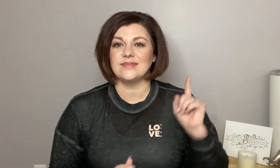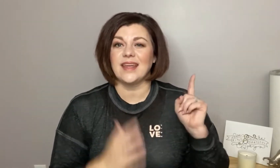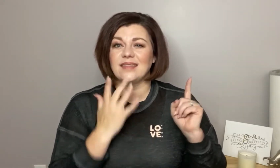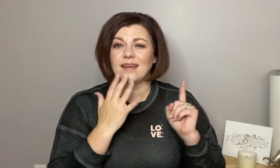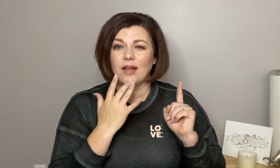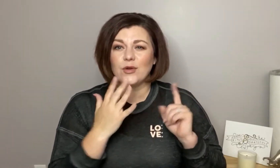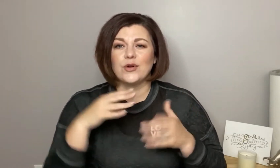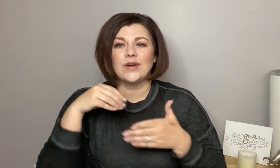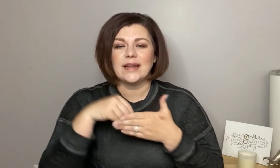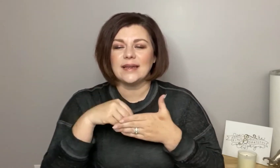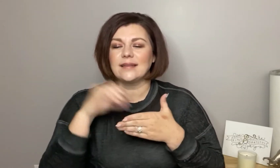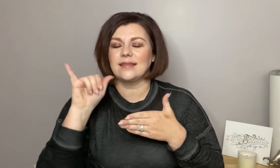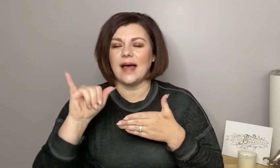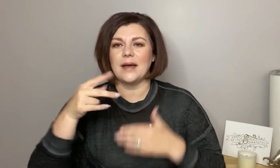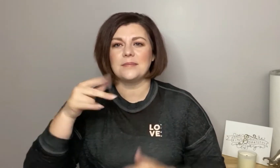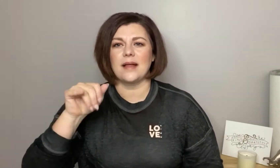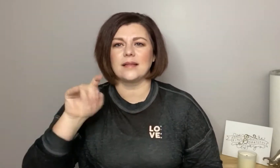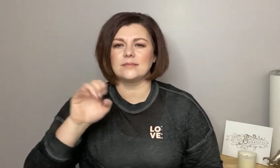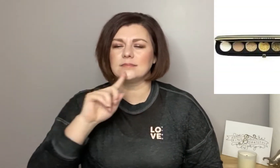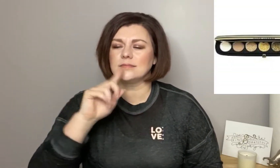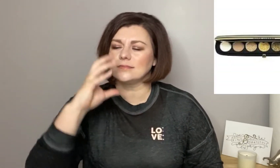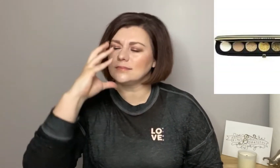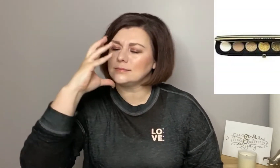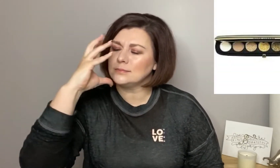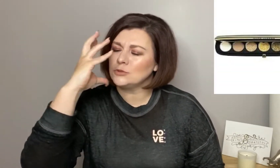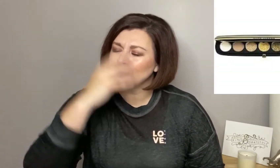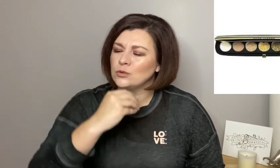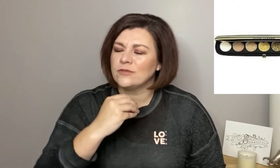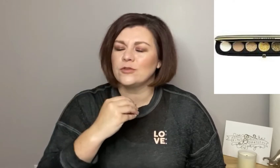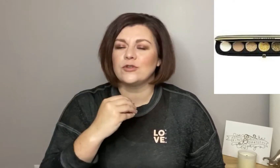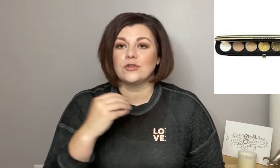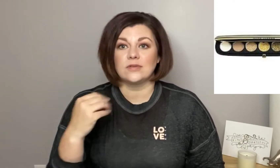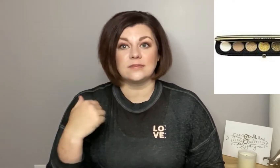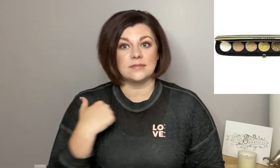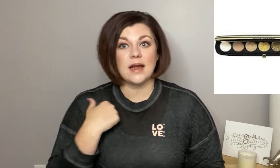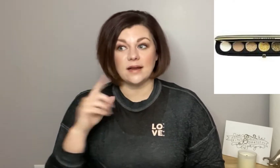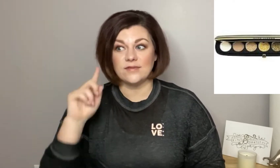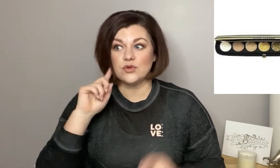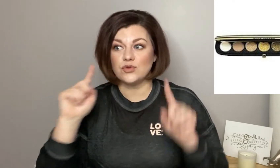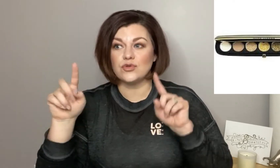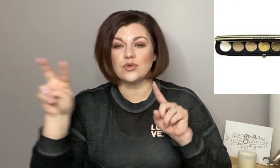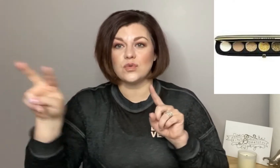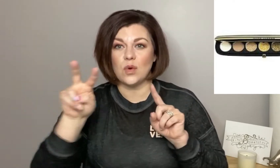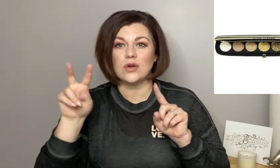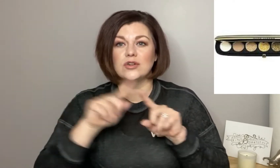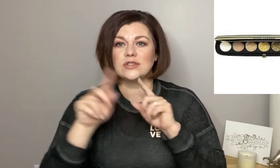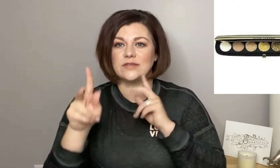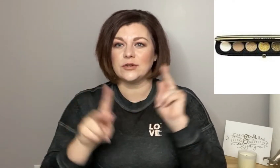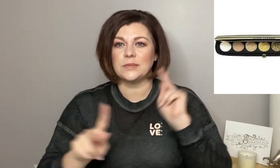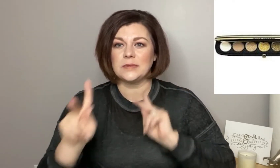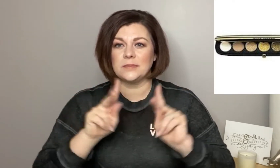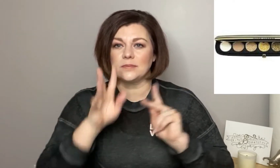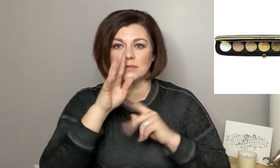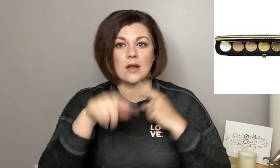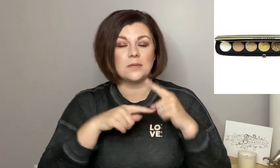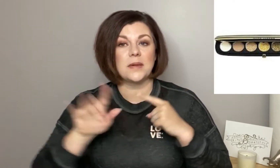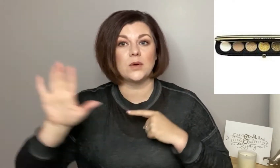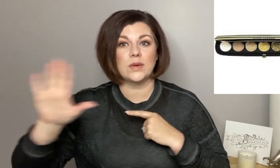$49.50 for that Extravagance palette. The colors are so beautiful, and I've watched a lot of